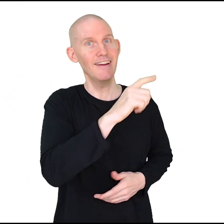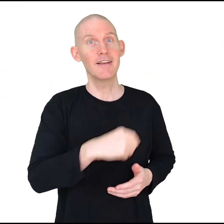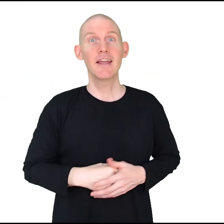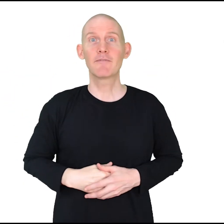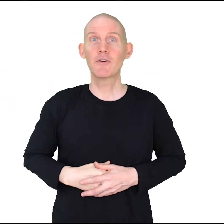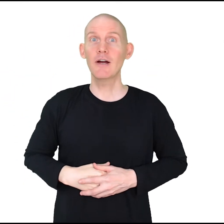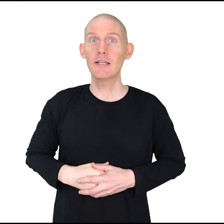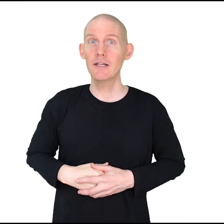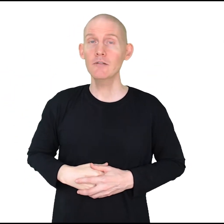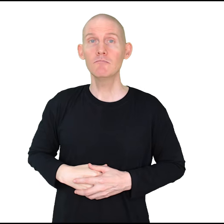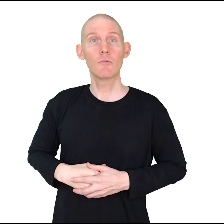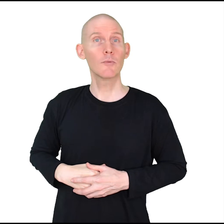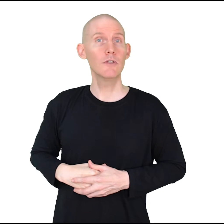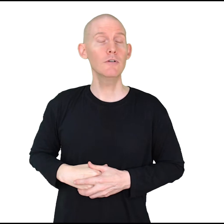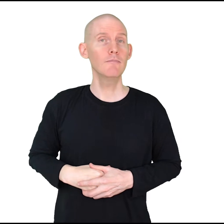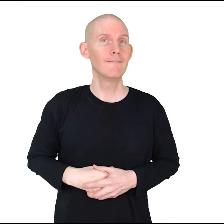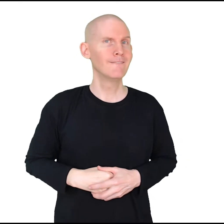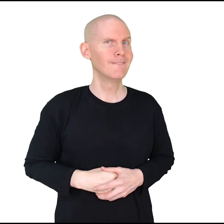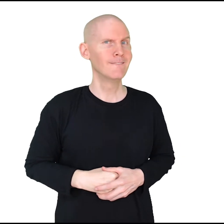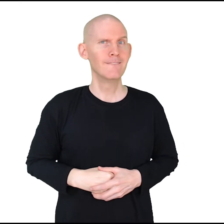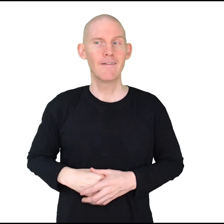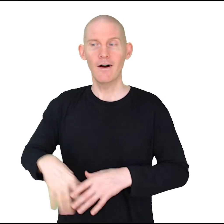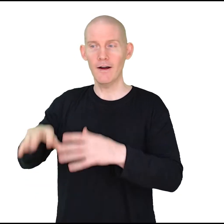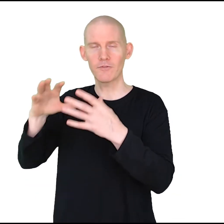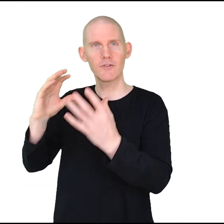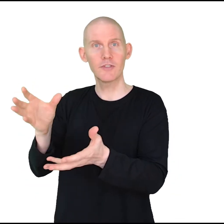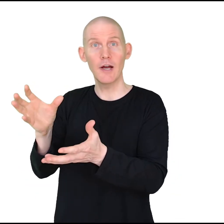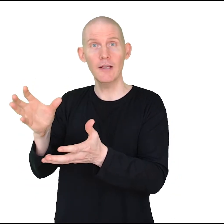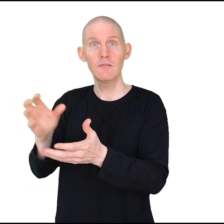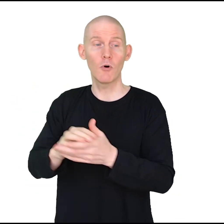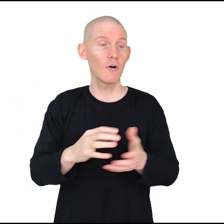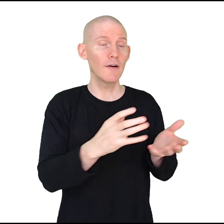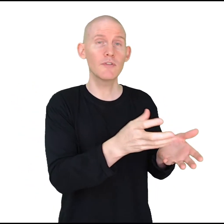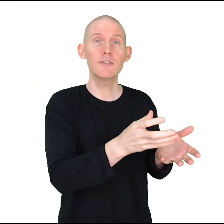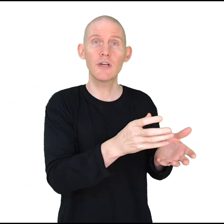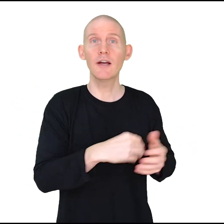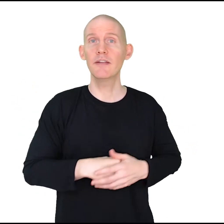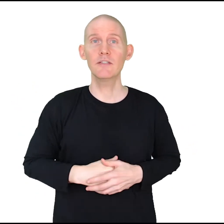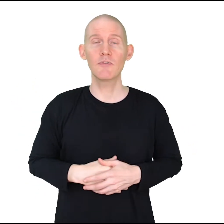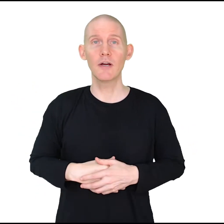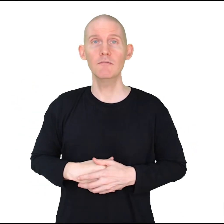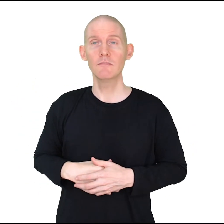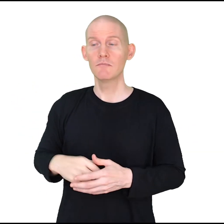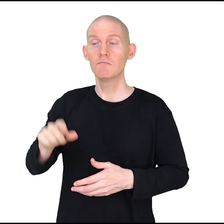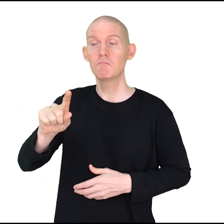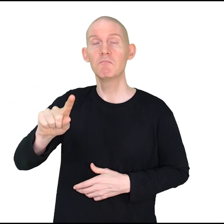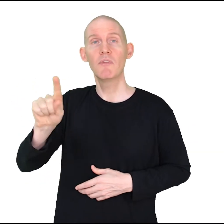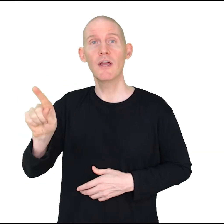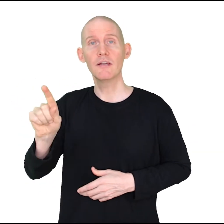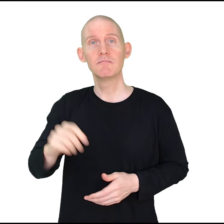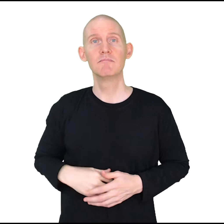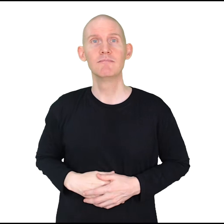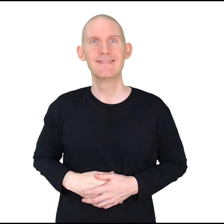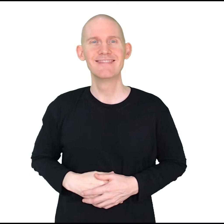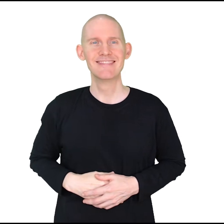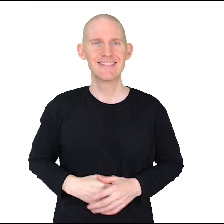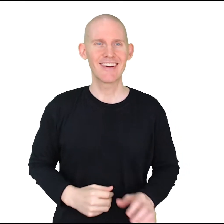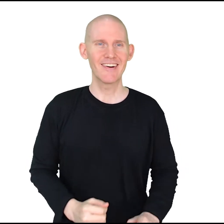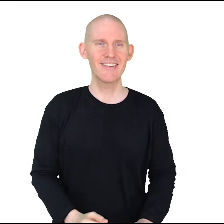If they're not here, what do? Off to the side, or off to the side, that's fine. They.